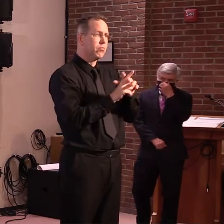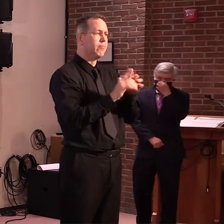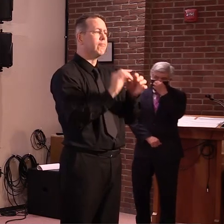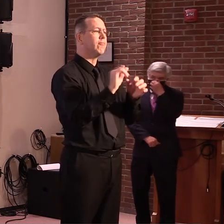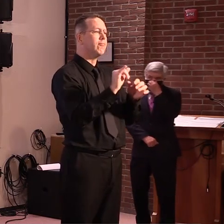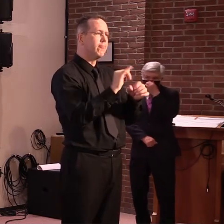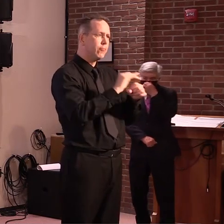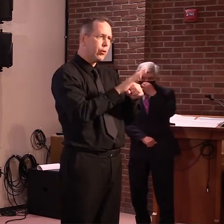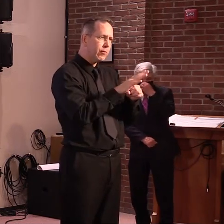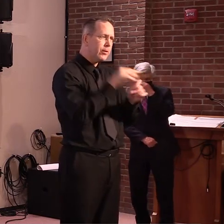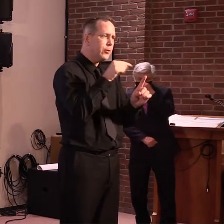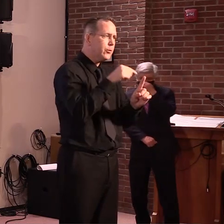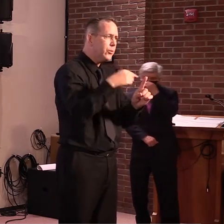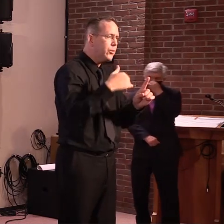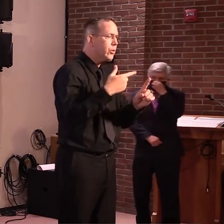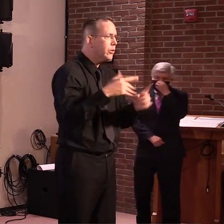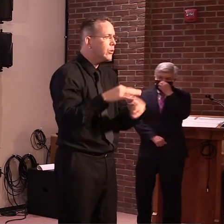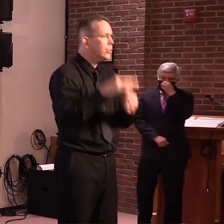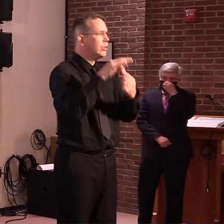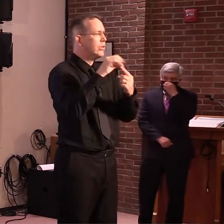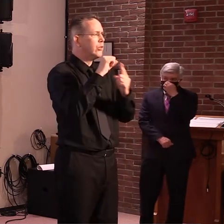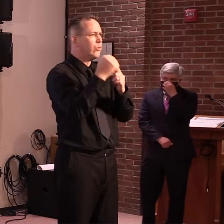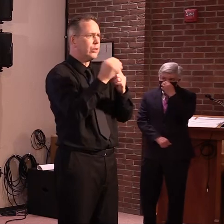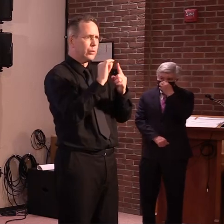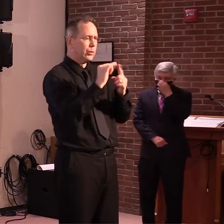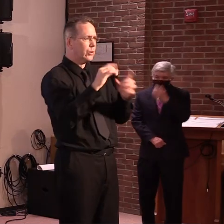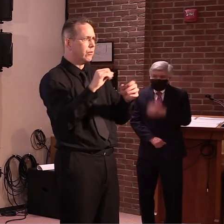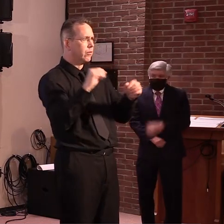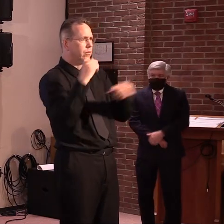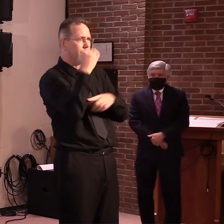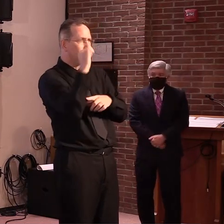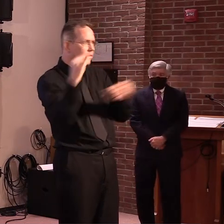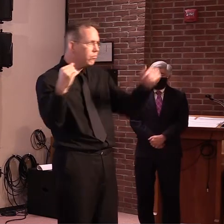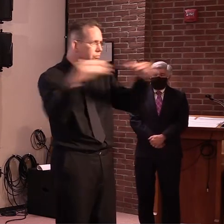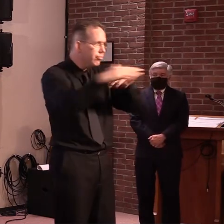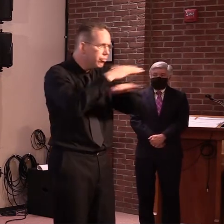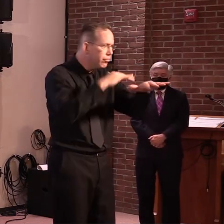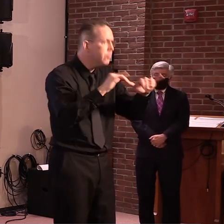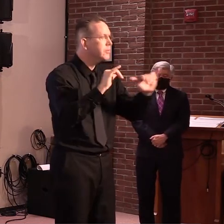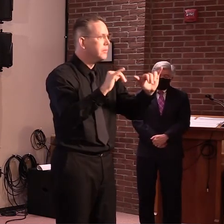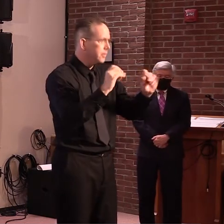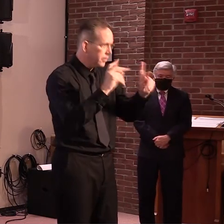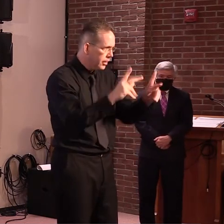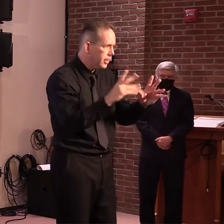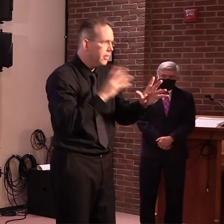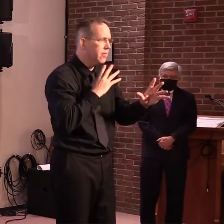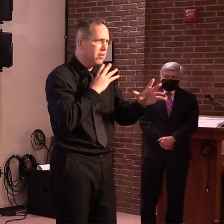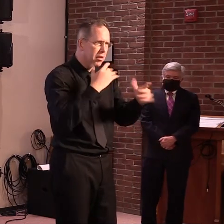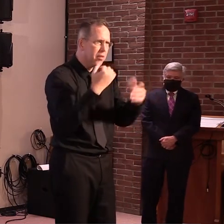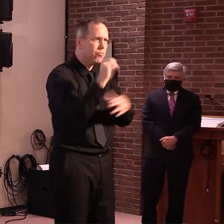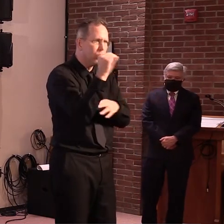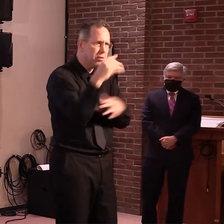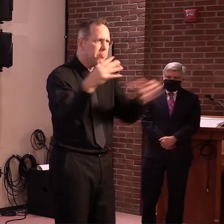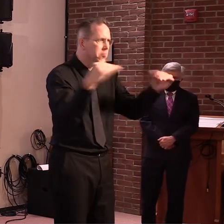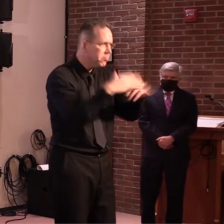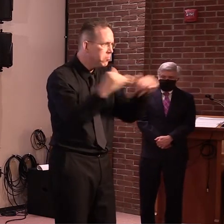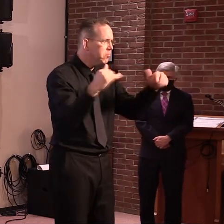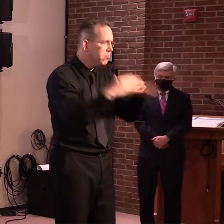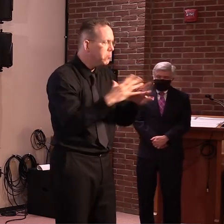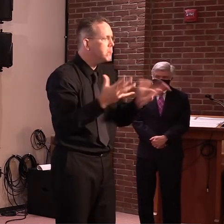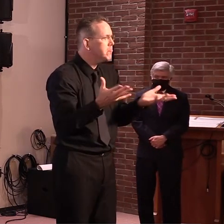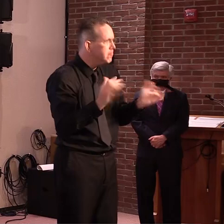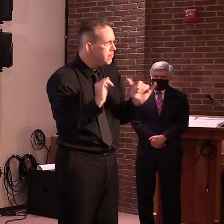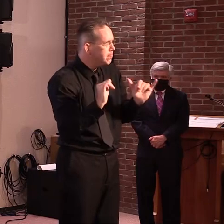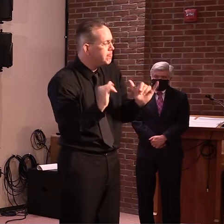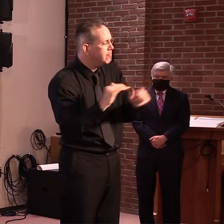days. So we will continue to watch this very closely, both in Vermont and across the nation. And I